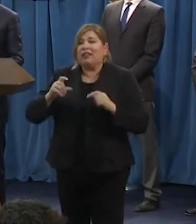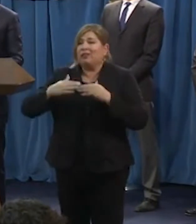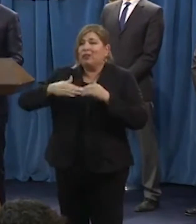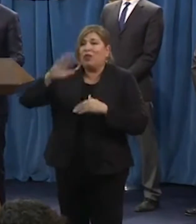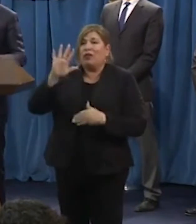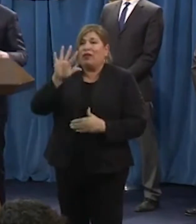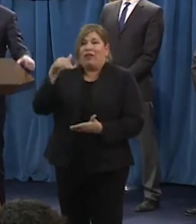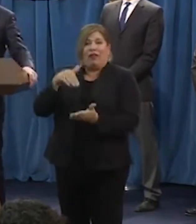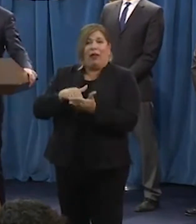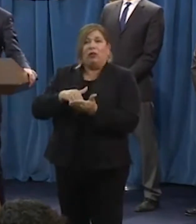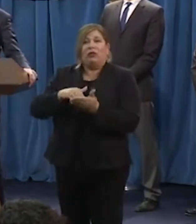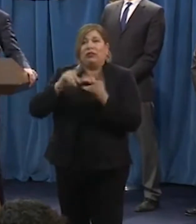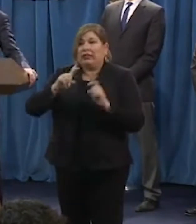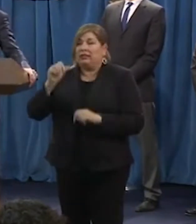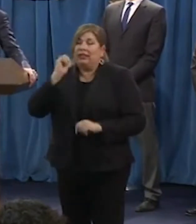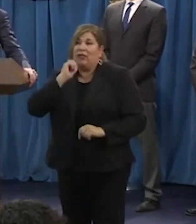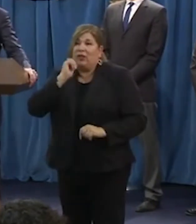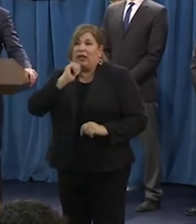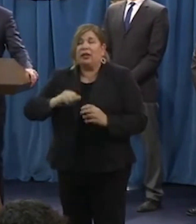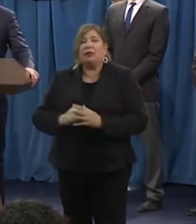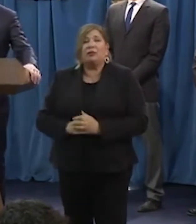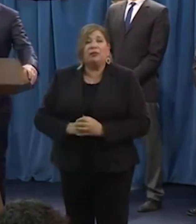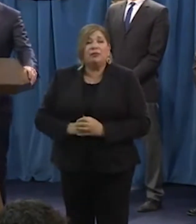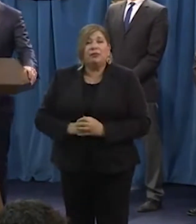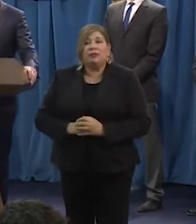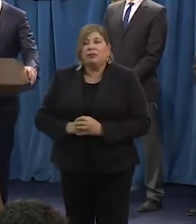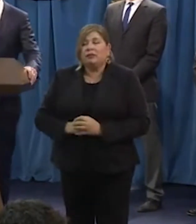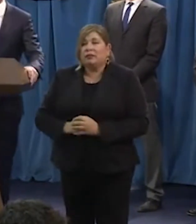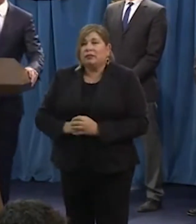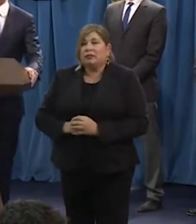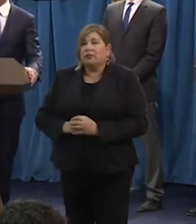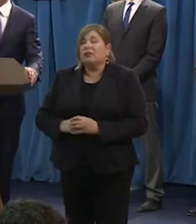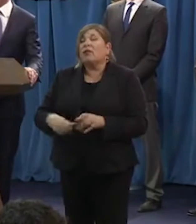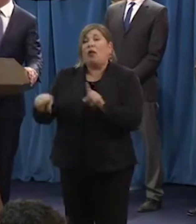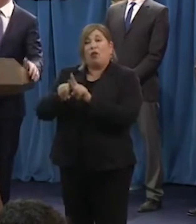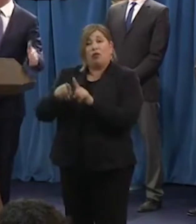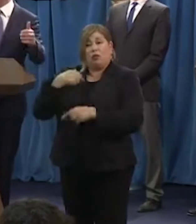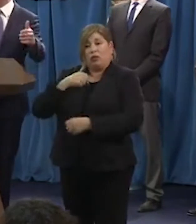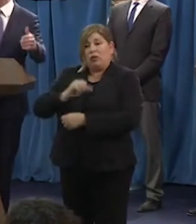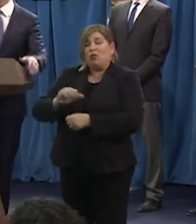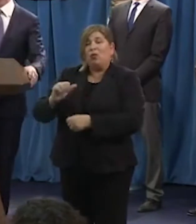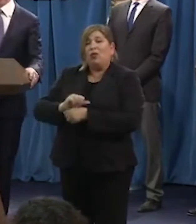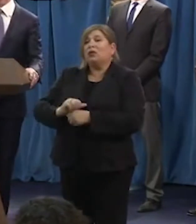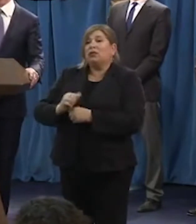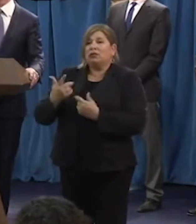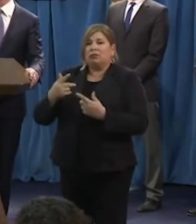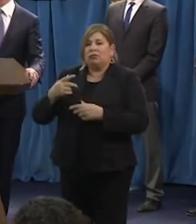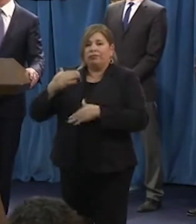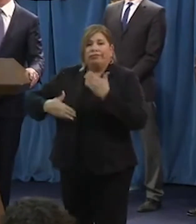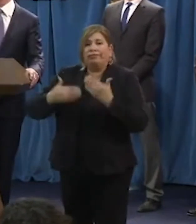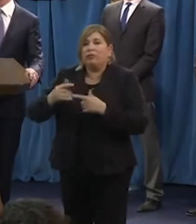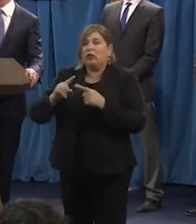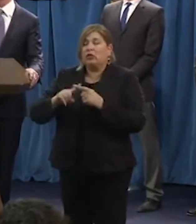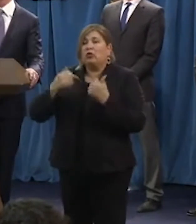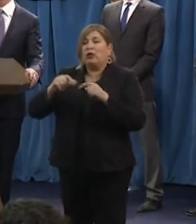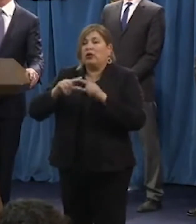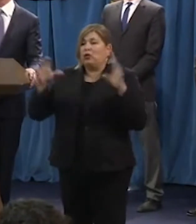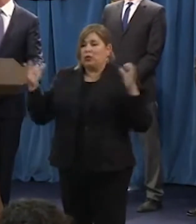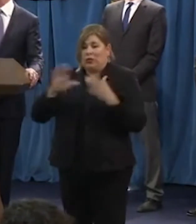day. We're also looking to centralize testing locations and been working overtime. We have another meeting today at